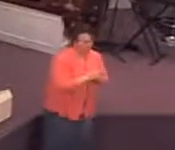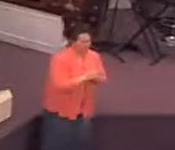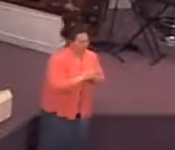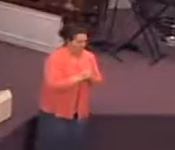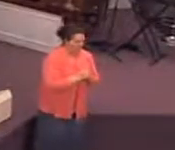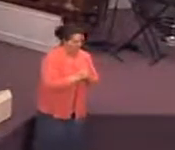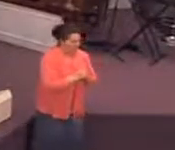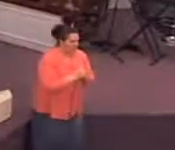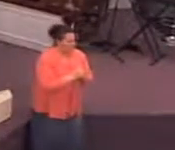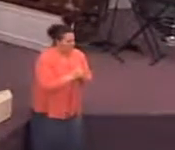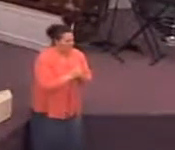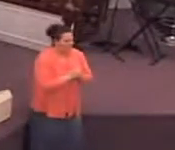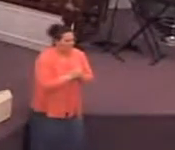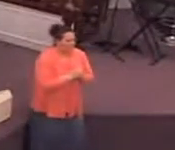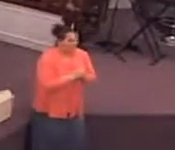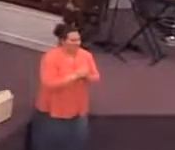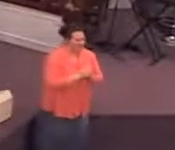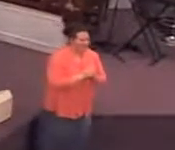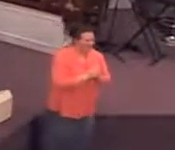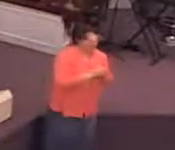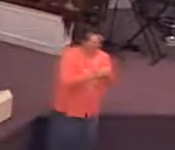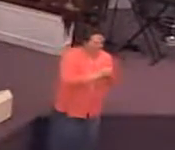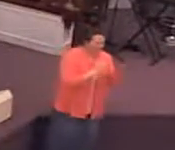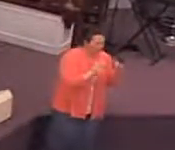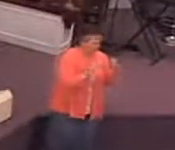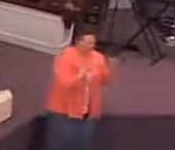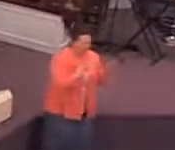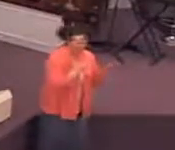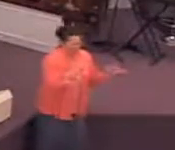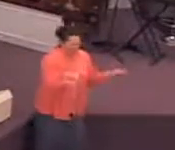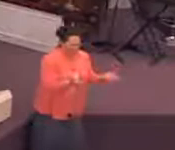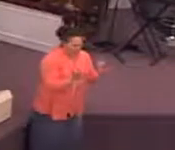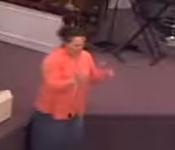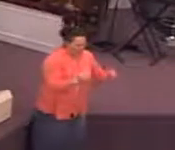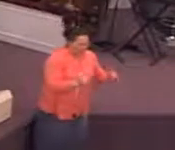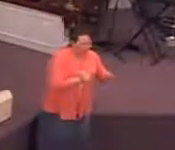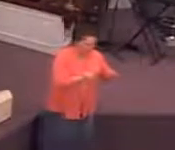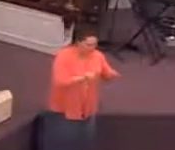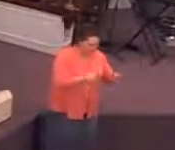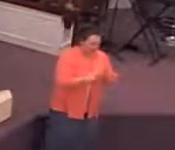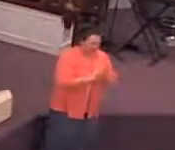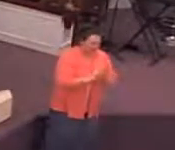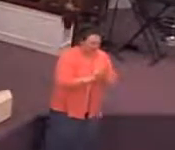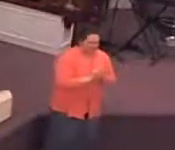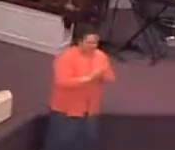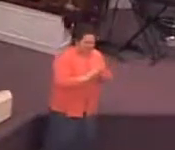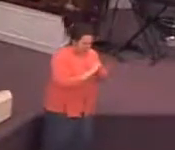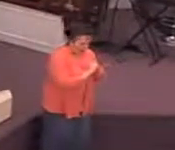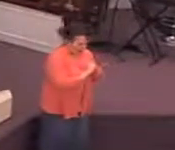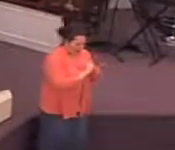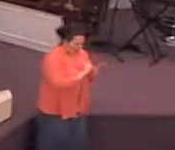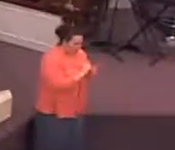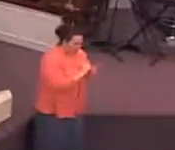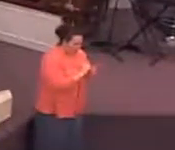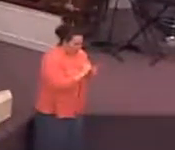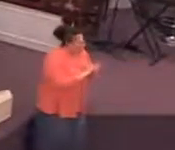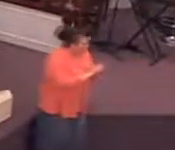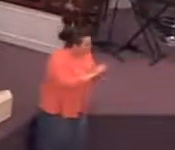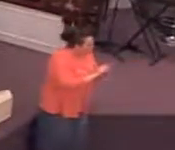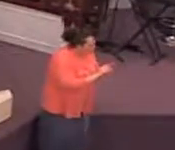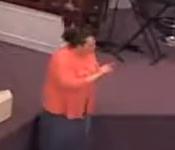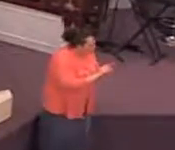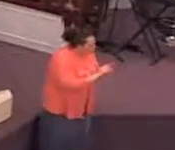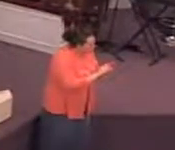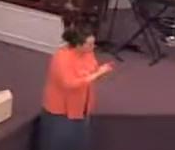discuss a lot of things today, but I rode a few hours with one of our state or one of our local policemen this week, and all the